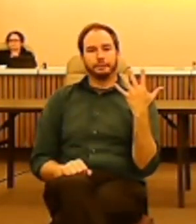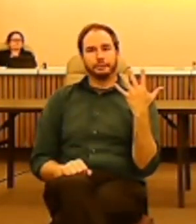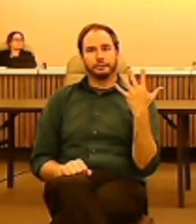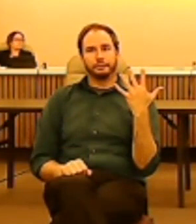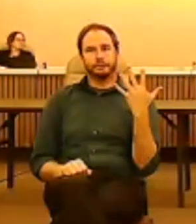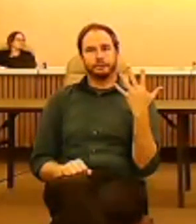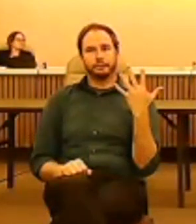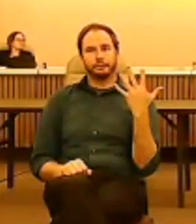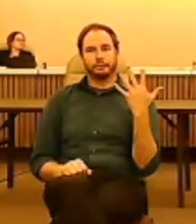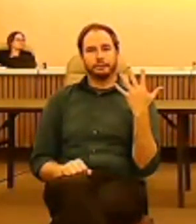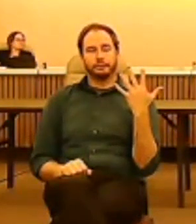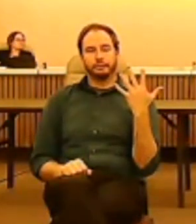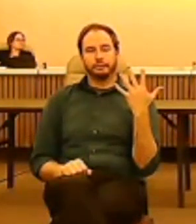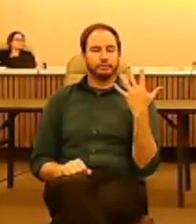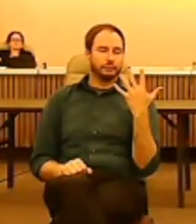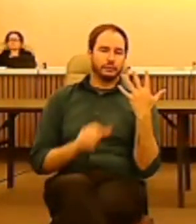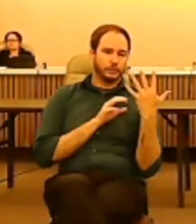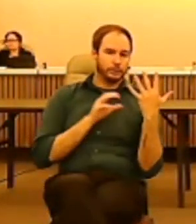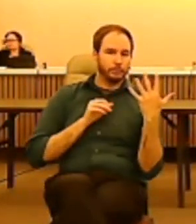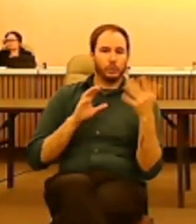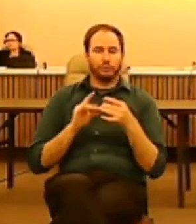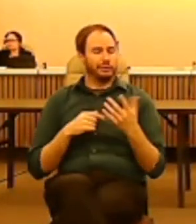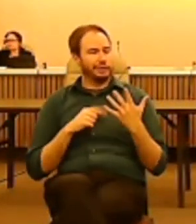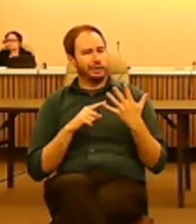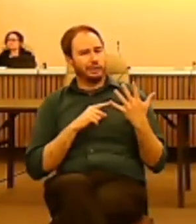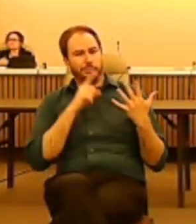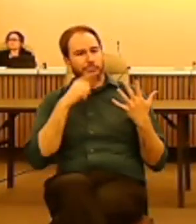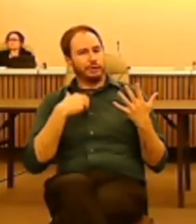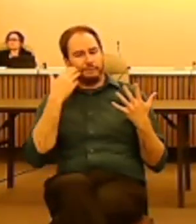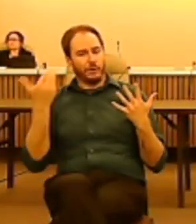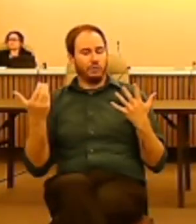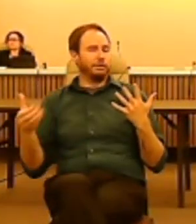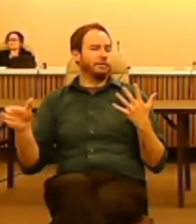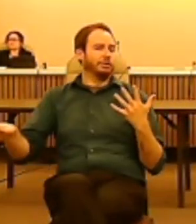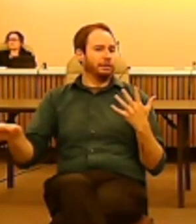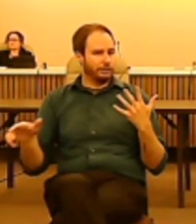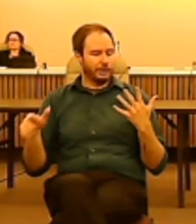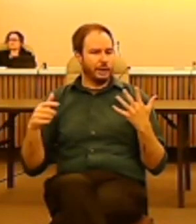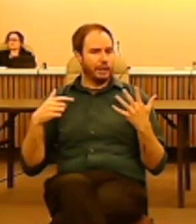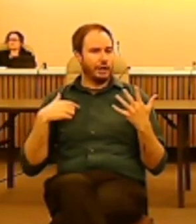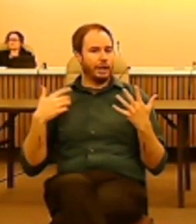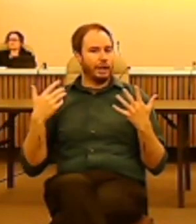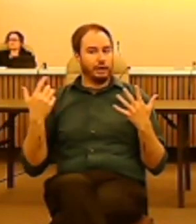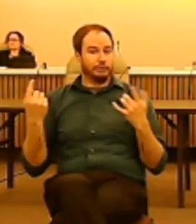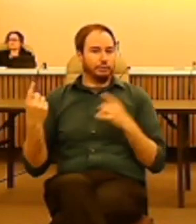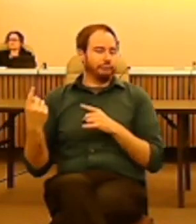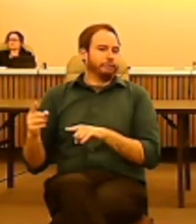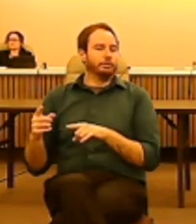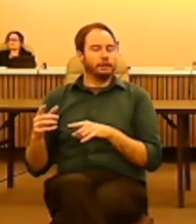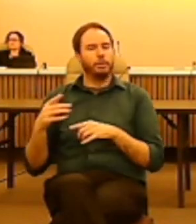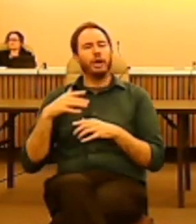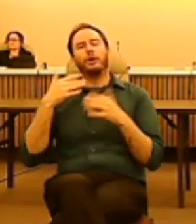Additional, committee or miscellaneous reports? I'm not even touching my phone because who knows what's going to happen to it. I have stuff on my phone, but just read